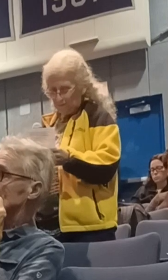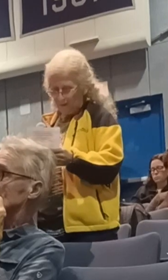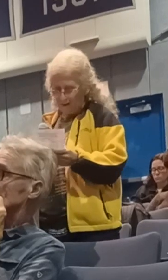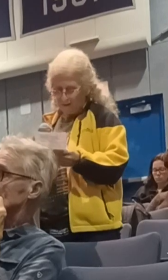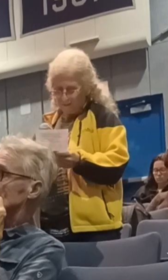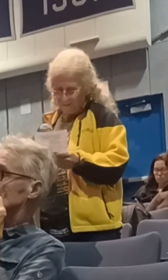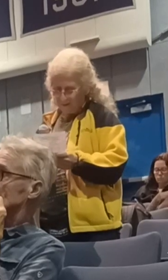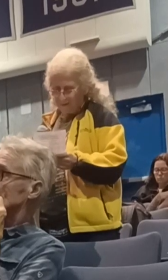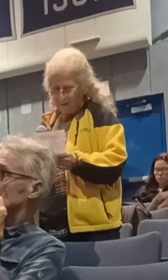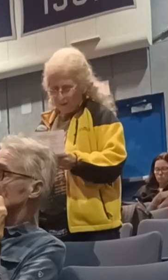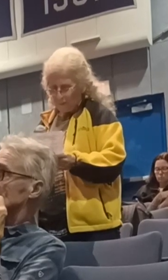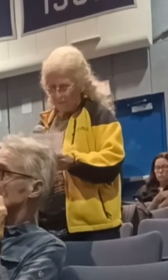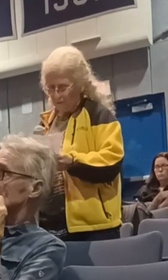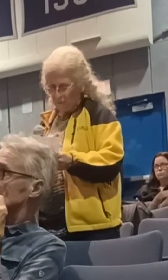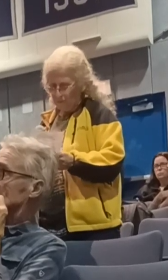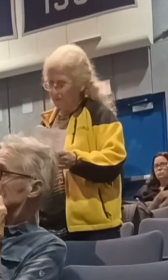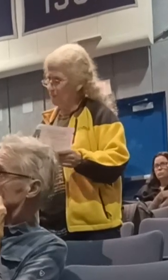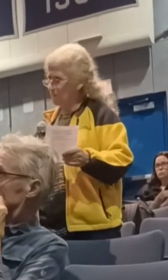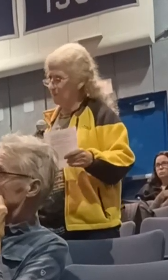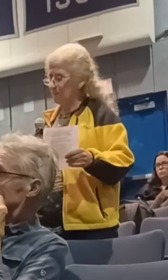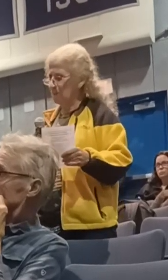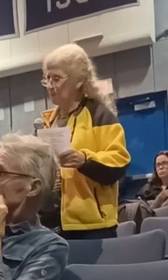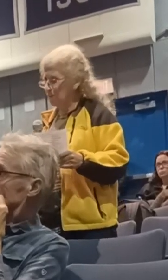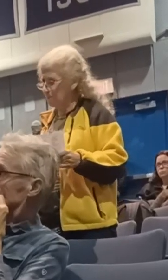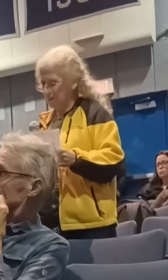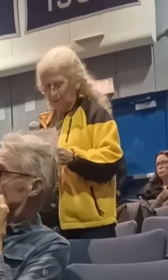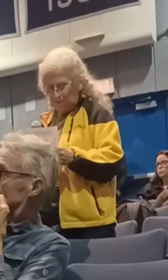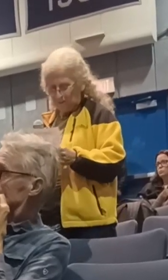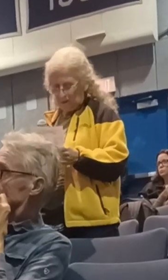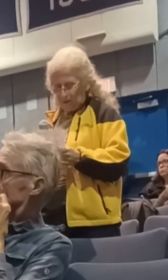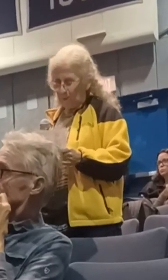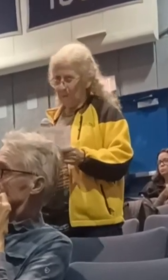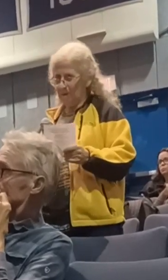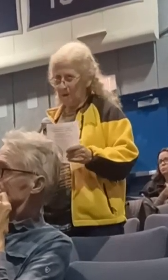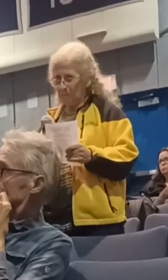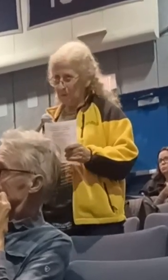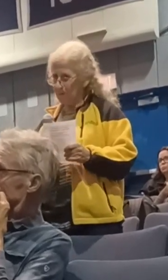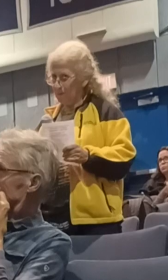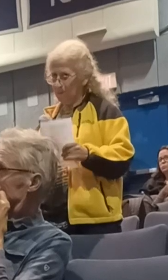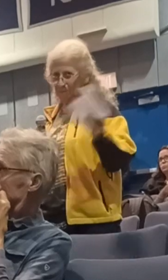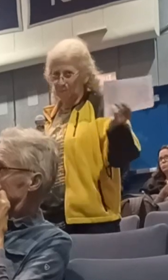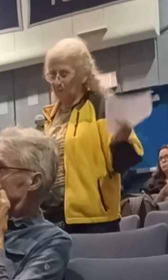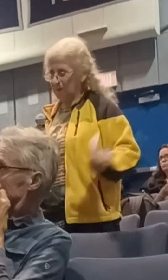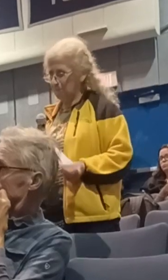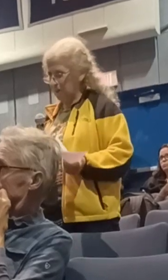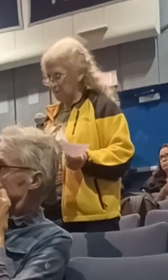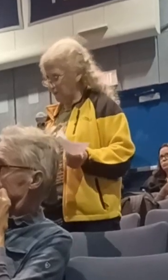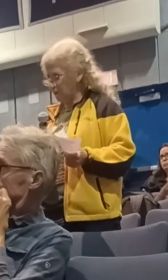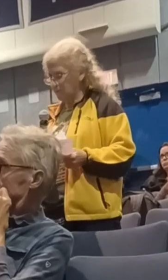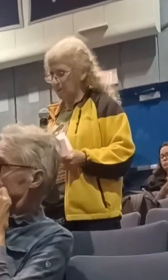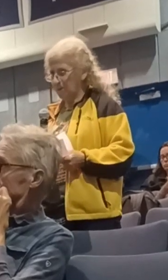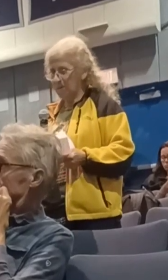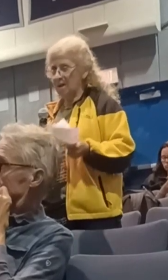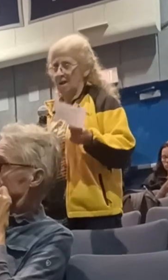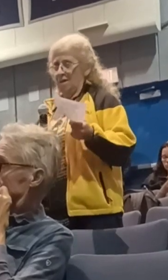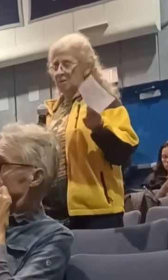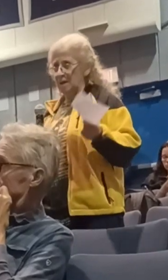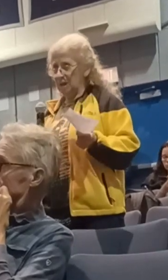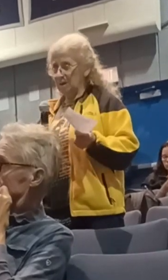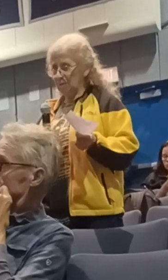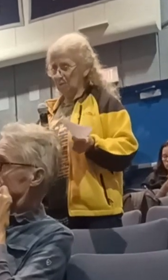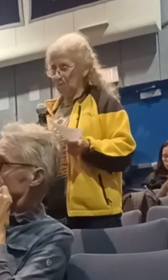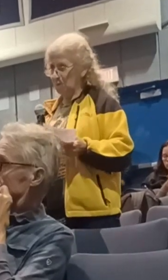it was Diana said, the commercial use seemed new because the MOU 20 plus years ago,